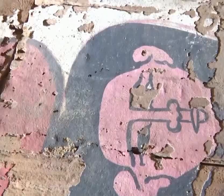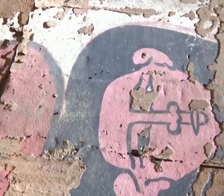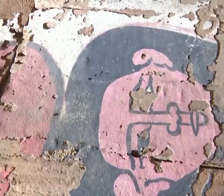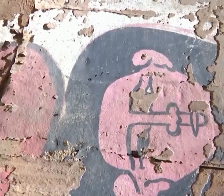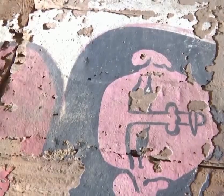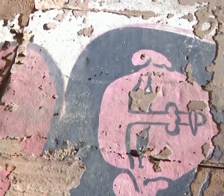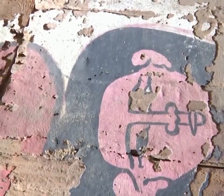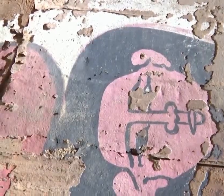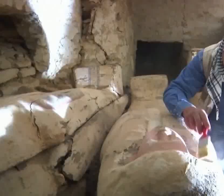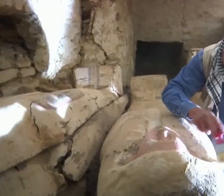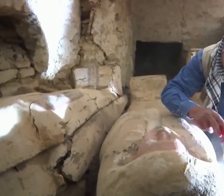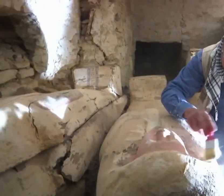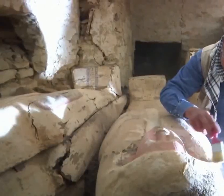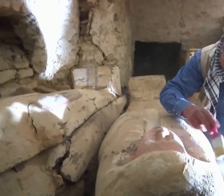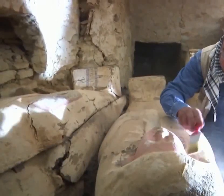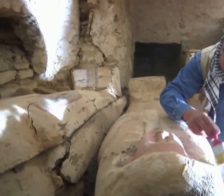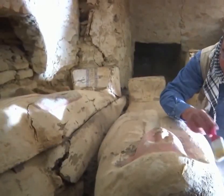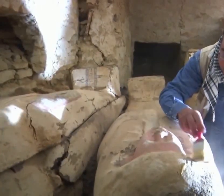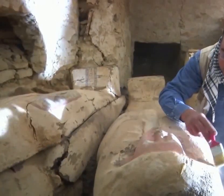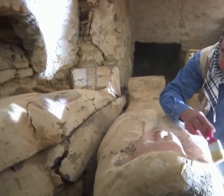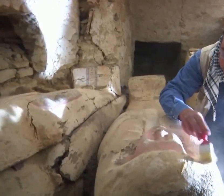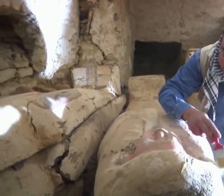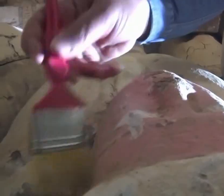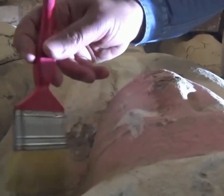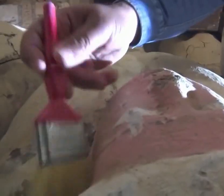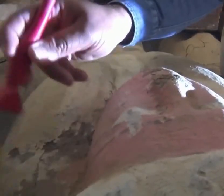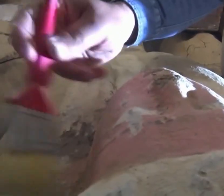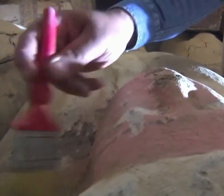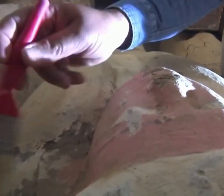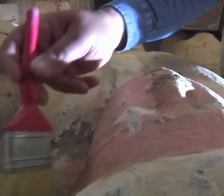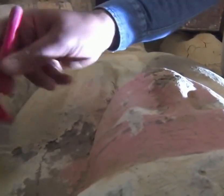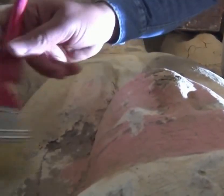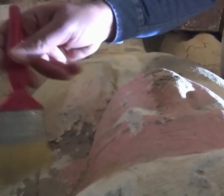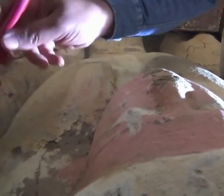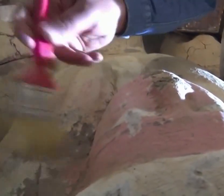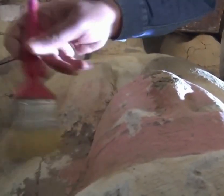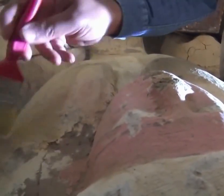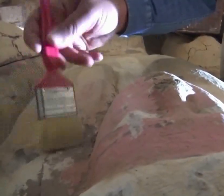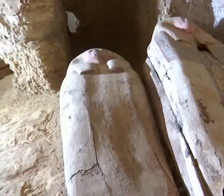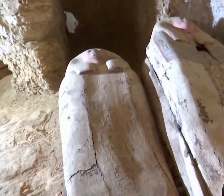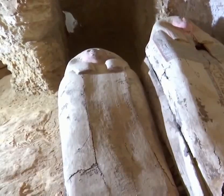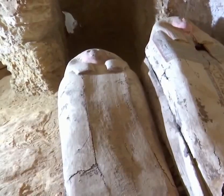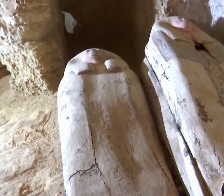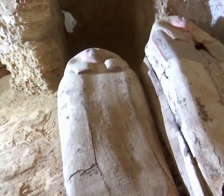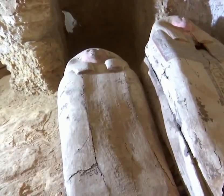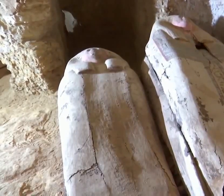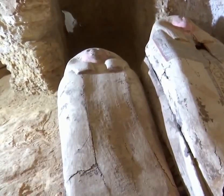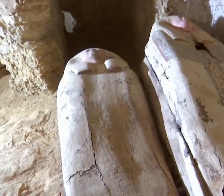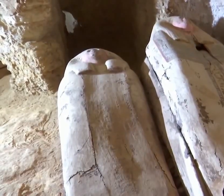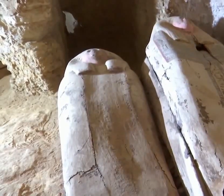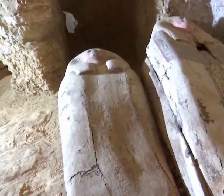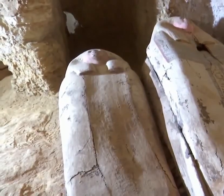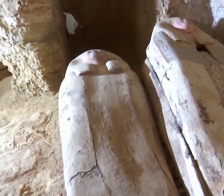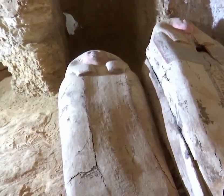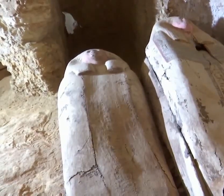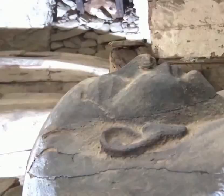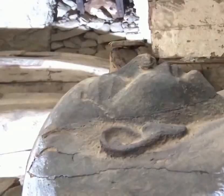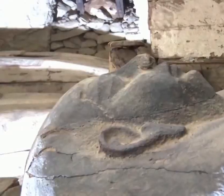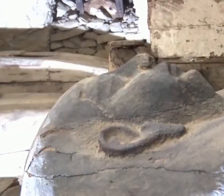the Pyramid of Teti, the first king of Dynasty 6, about 4,200 years ago. The most important thing that we found a